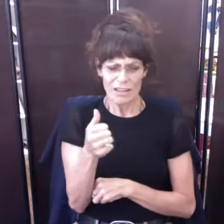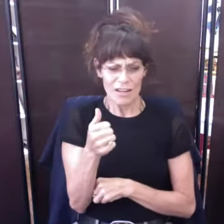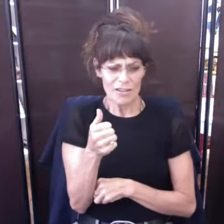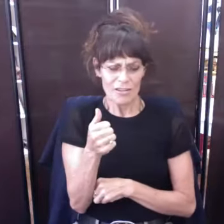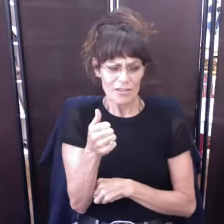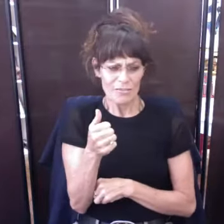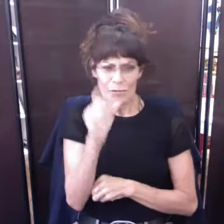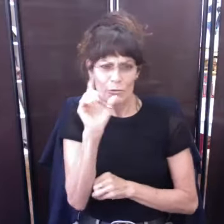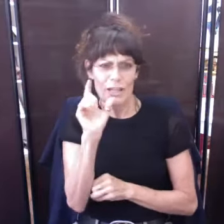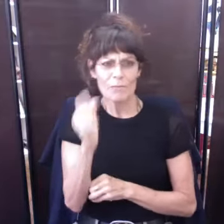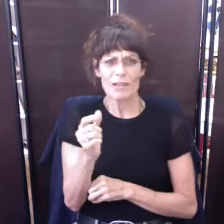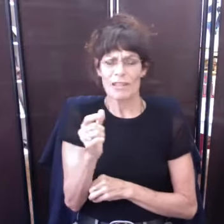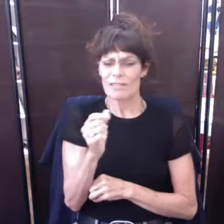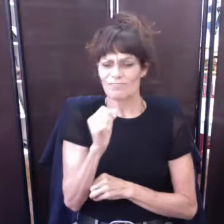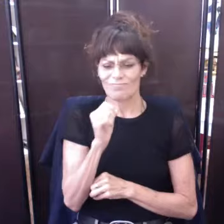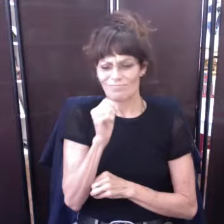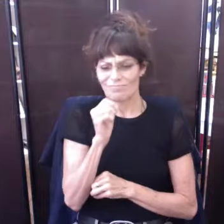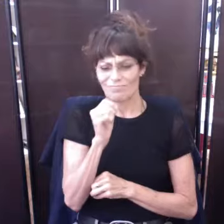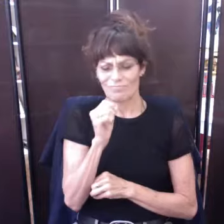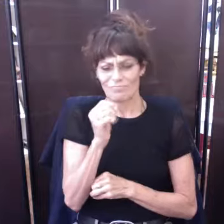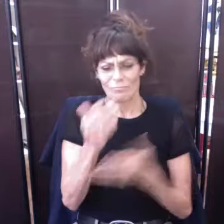have another sobriety date. Not all of them.